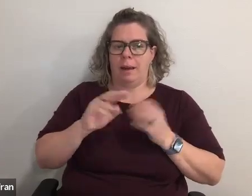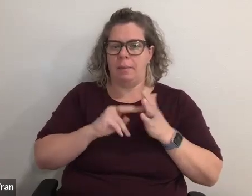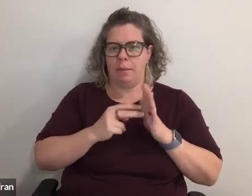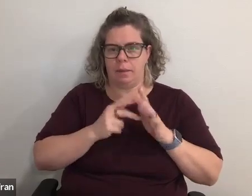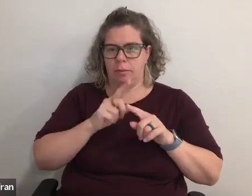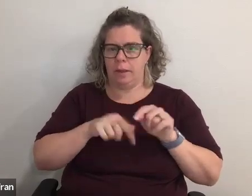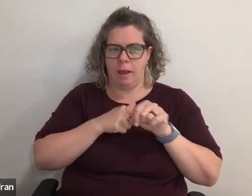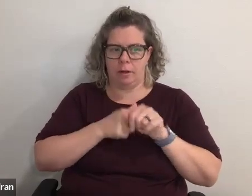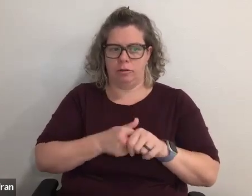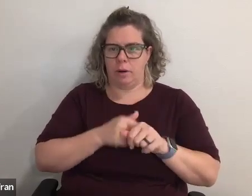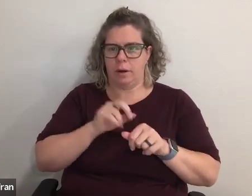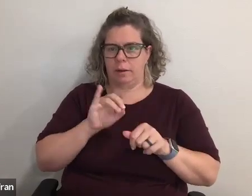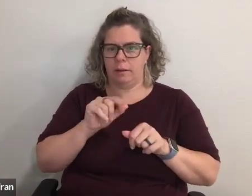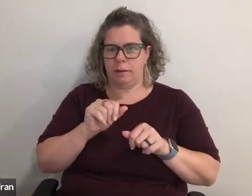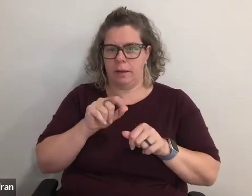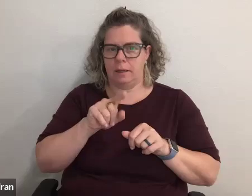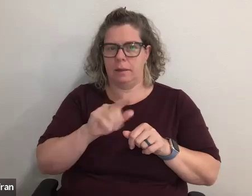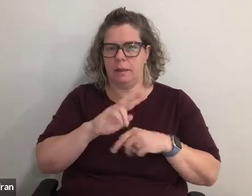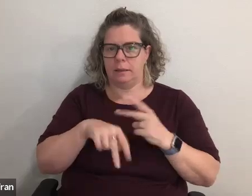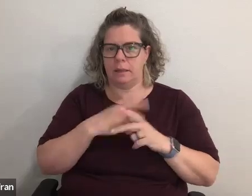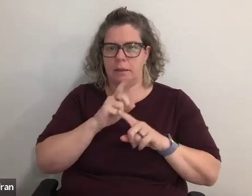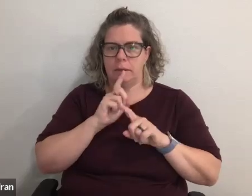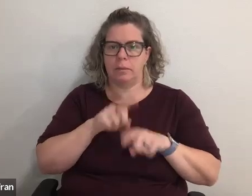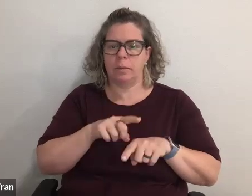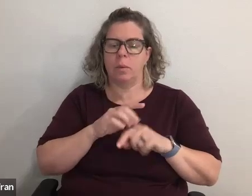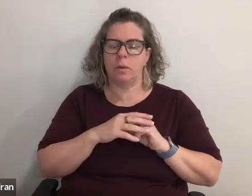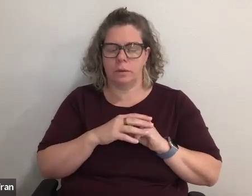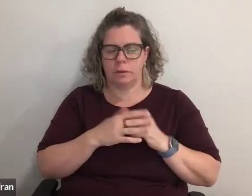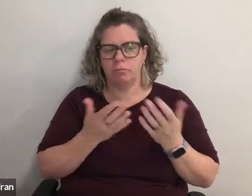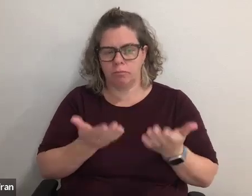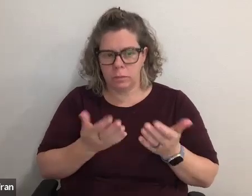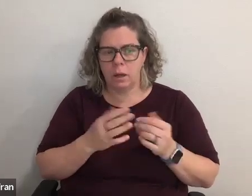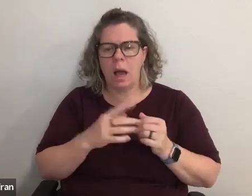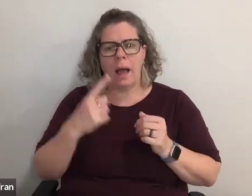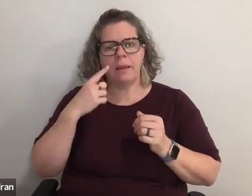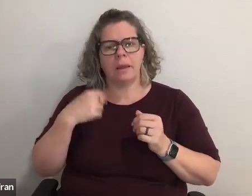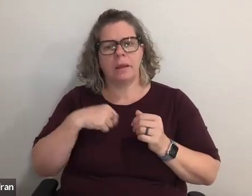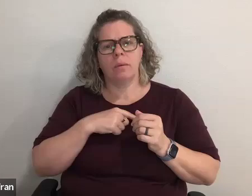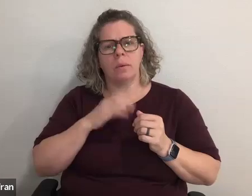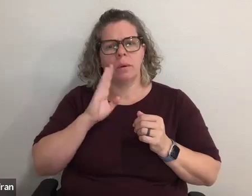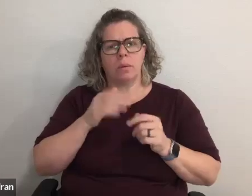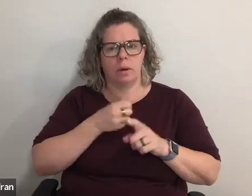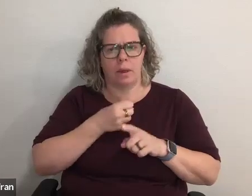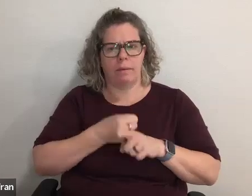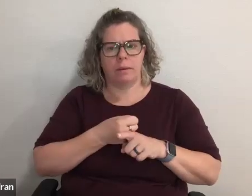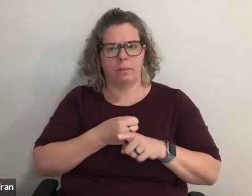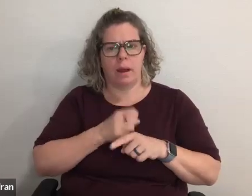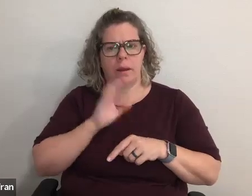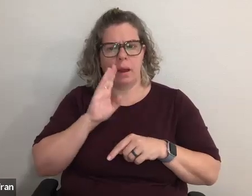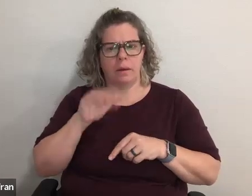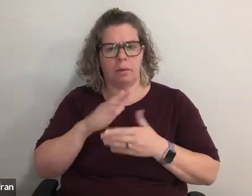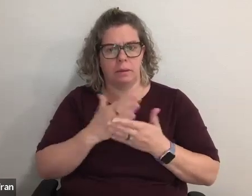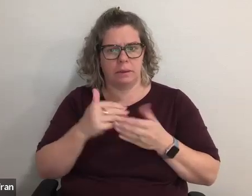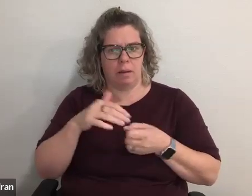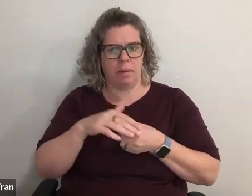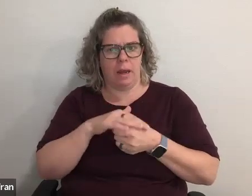able to get that data through these sort of reports. So I think it will have an impact. I know there are some